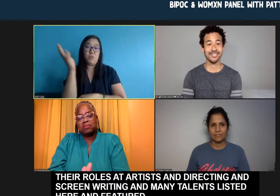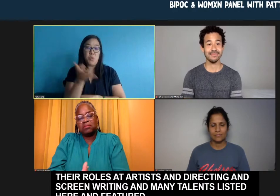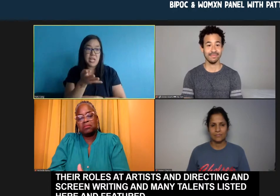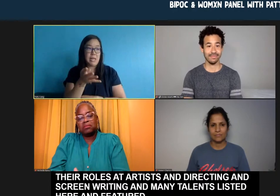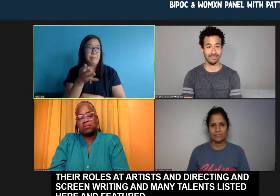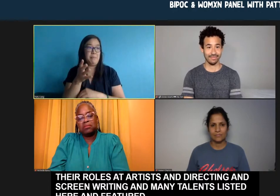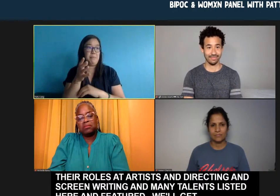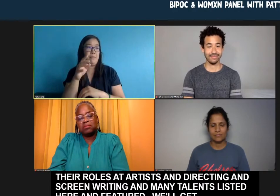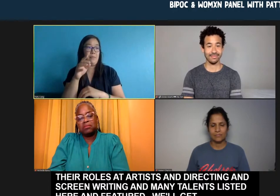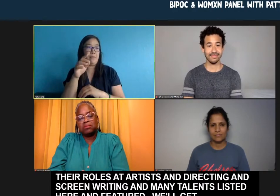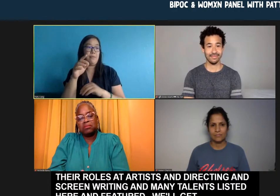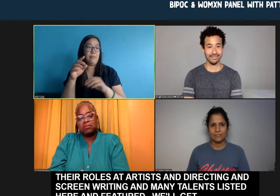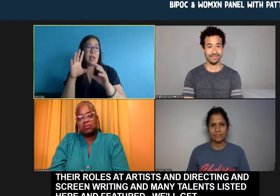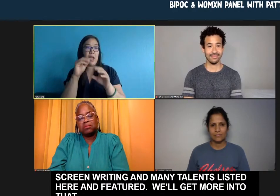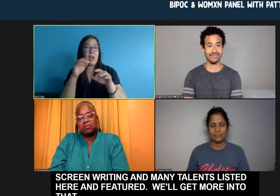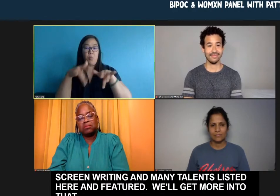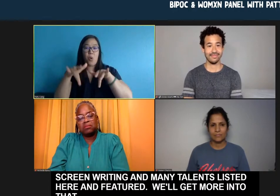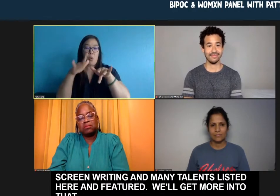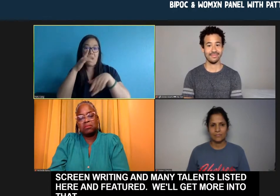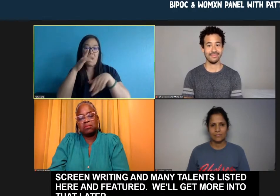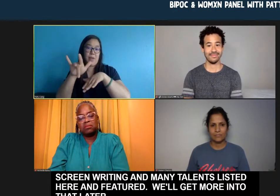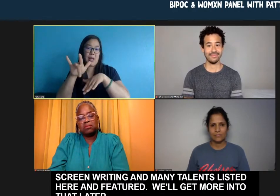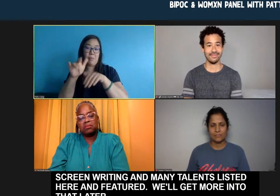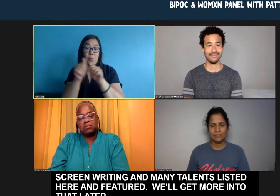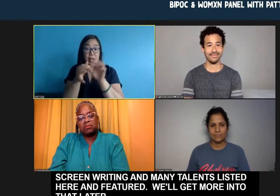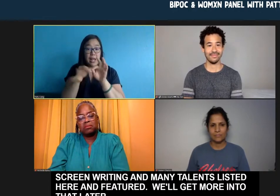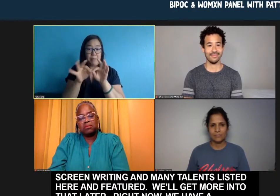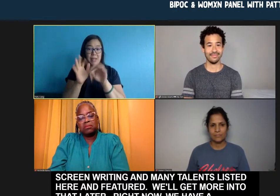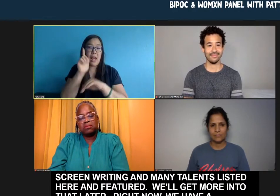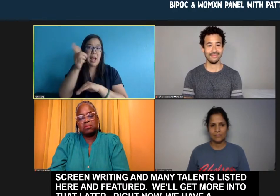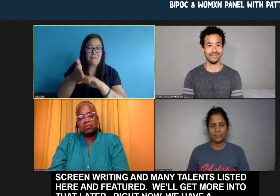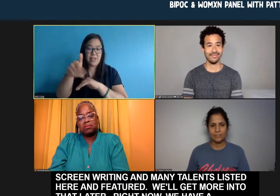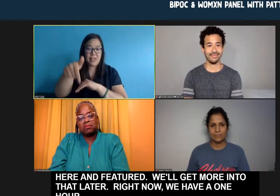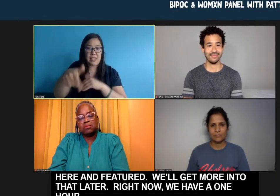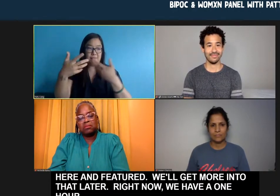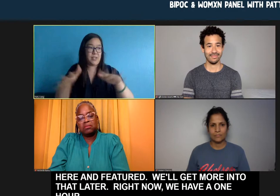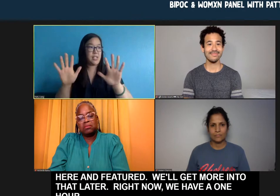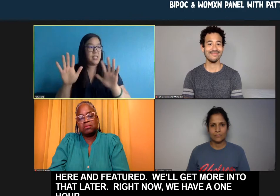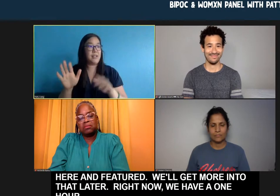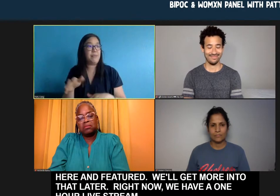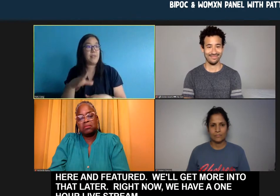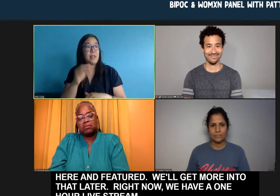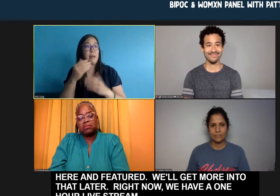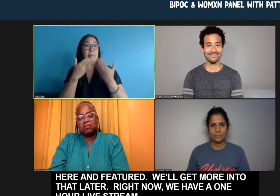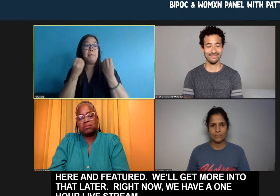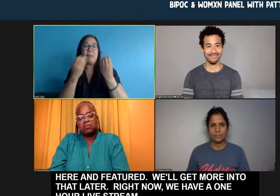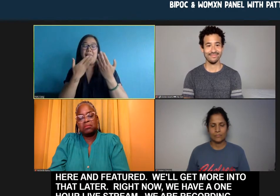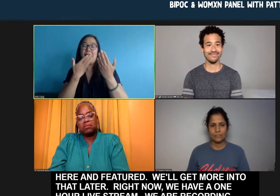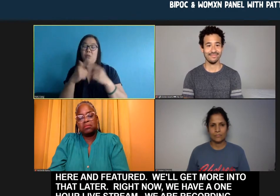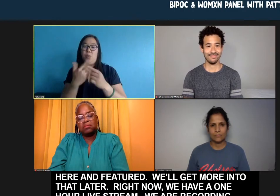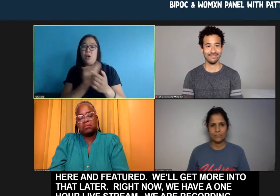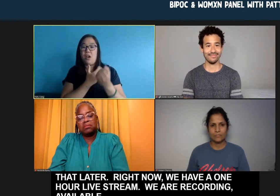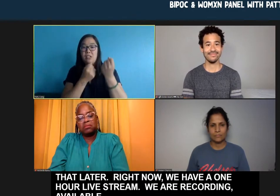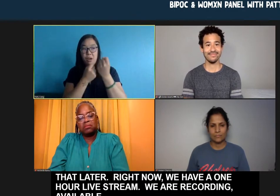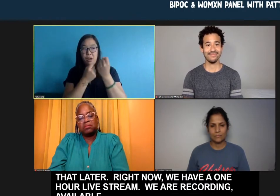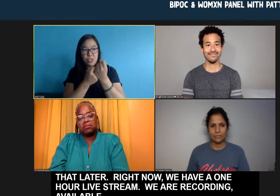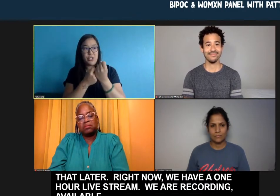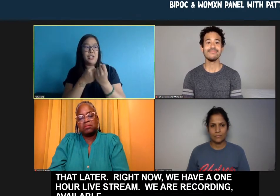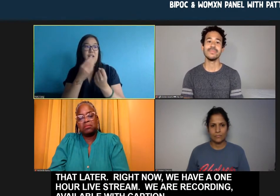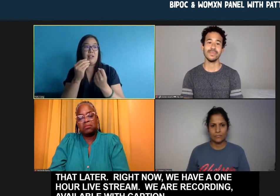1 hour live stream and we're recording. It will be available with captions after this streaming is completed, but we wanted to thank all of